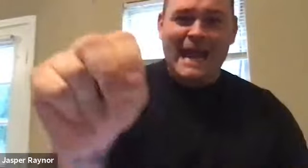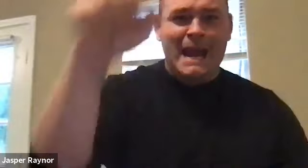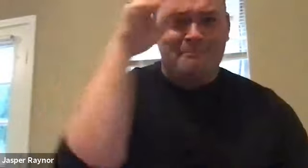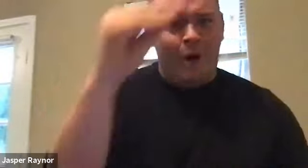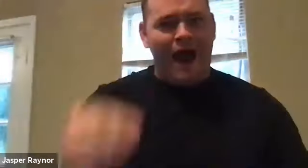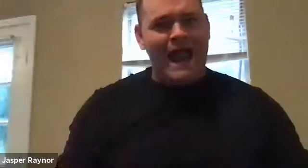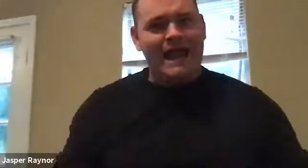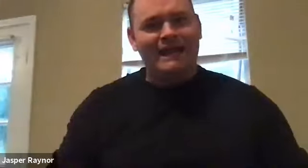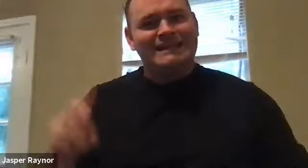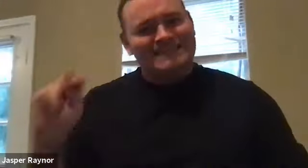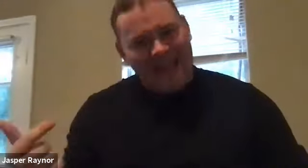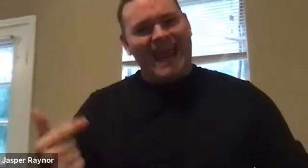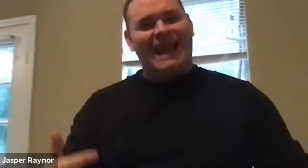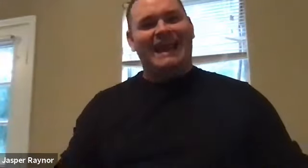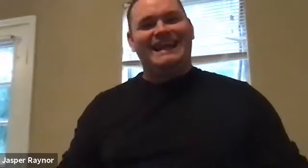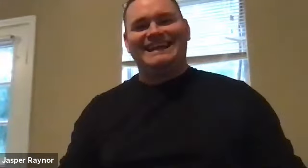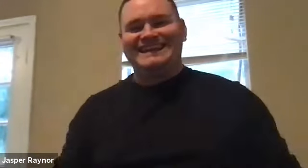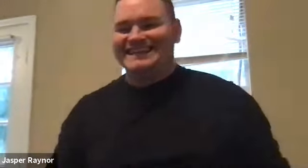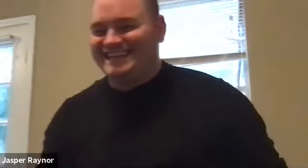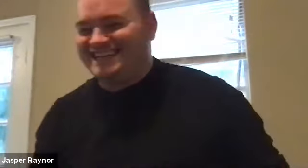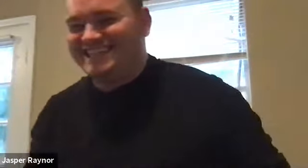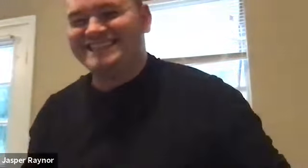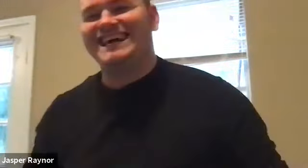AGAIN, boy. Dang.